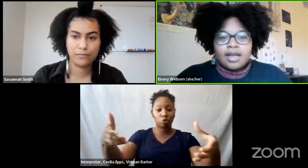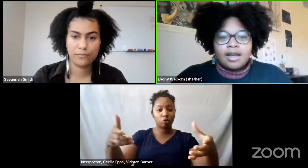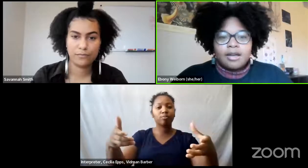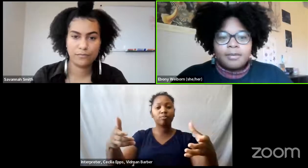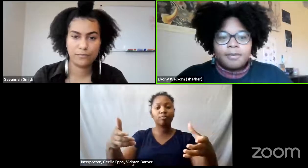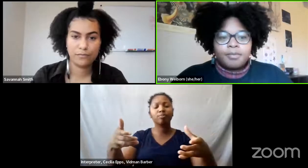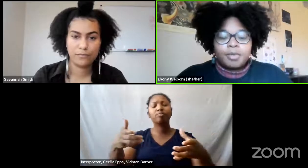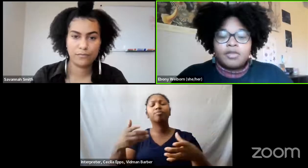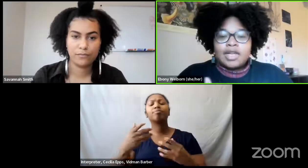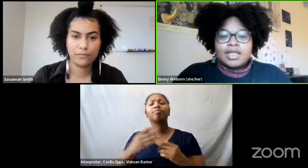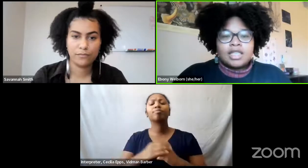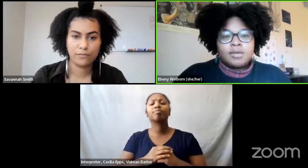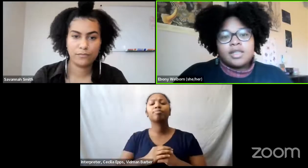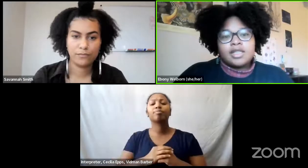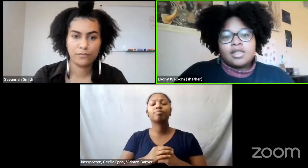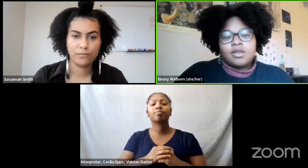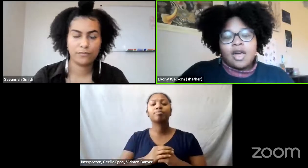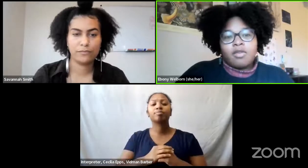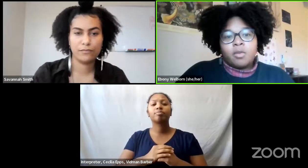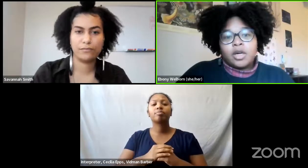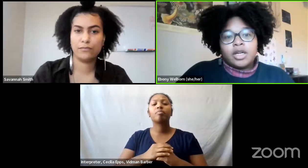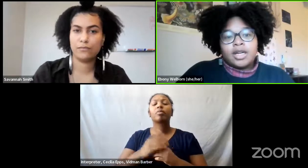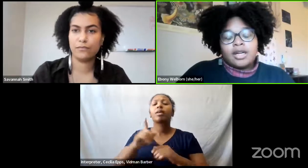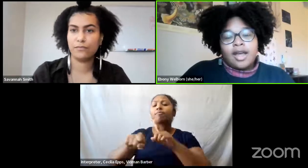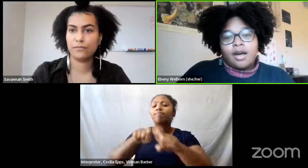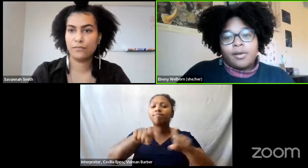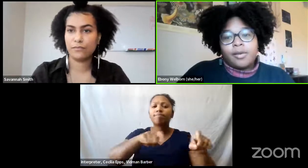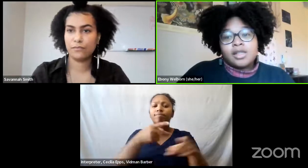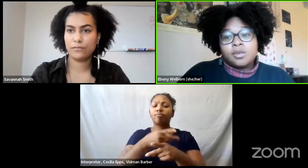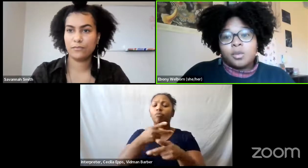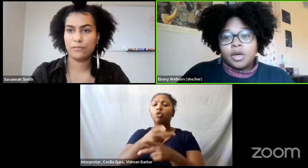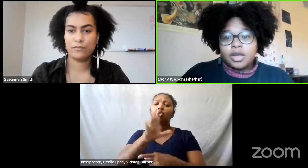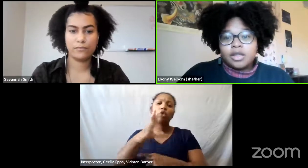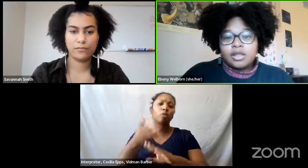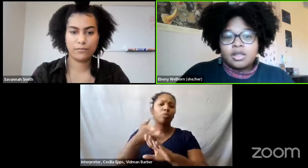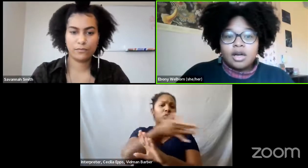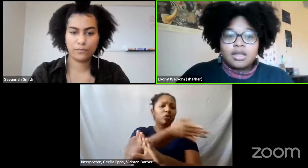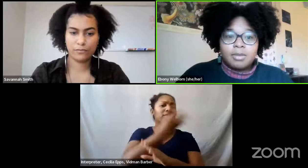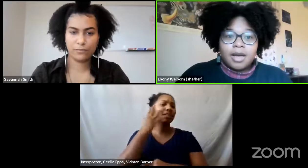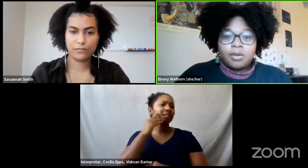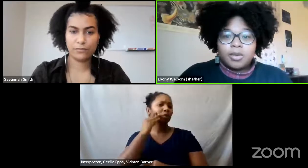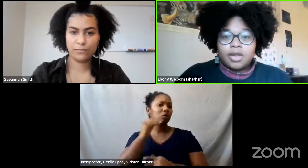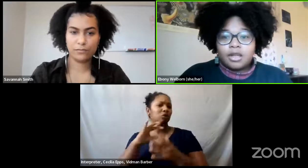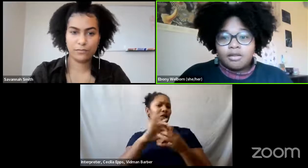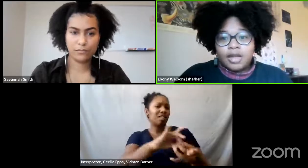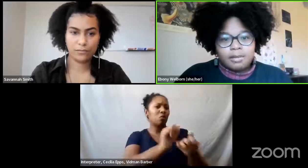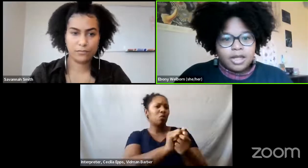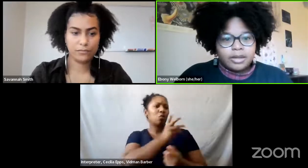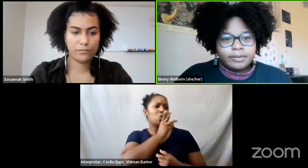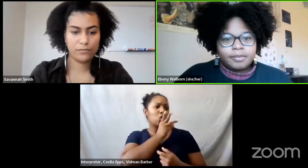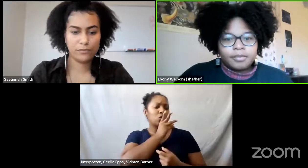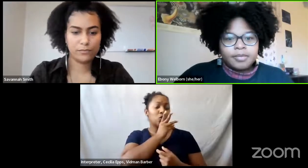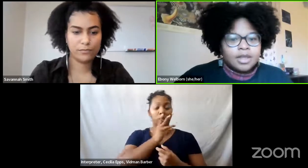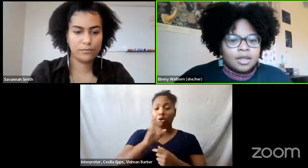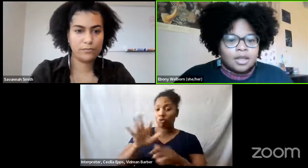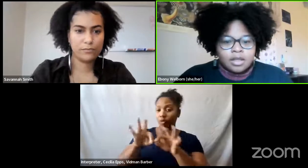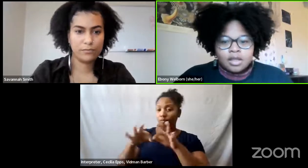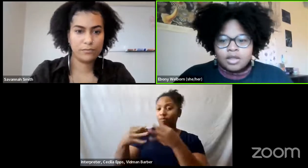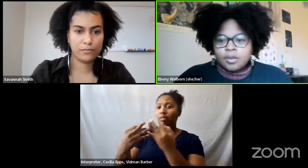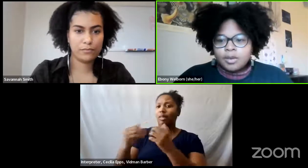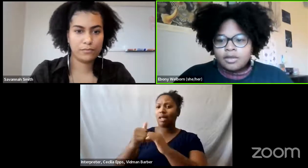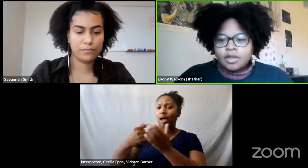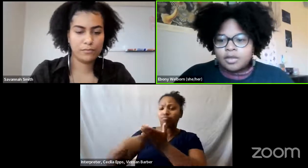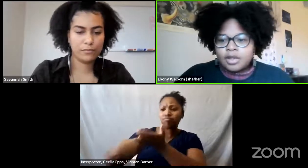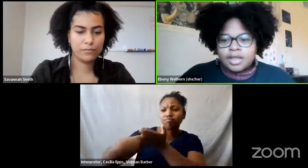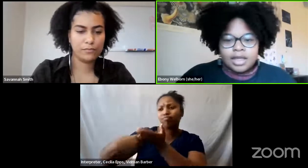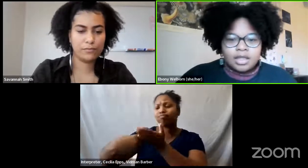what previous experiences you have with water and how is water talked about within your family.